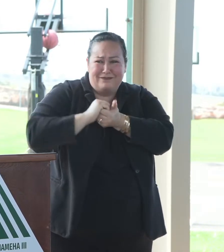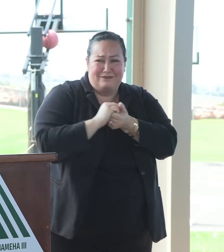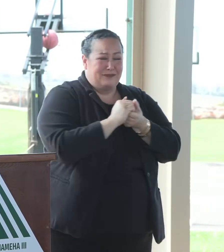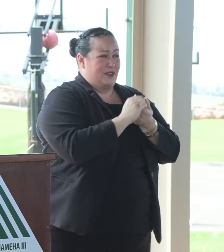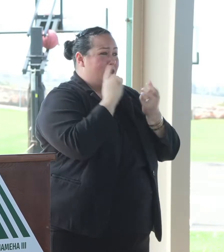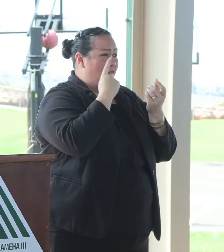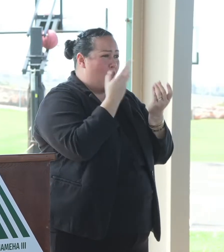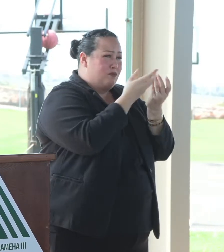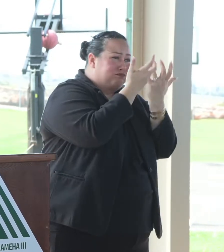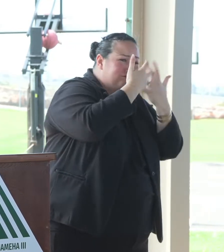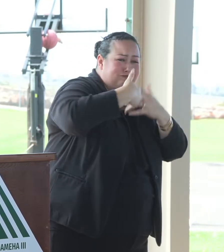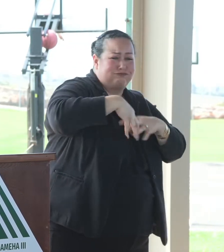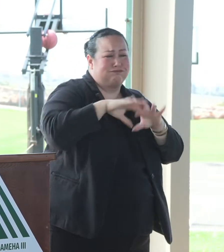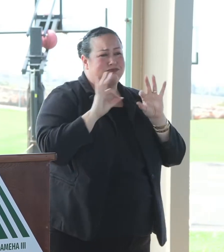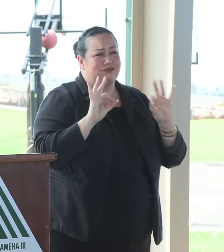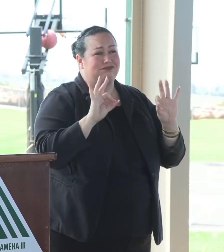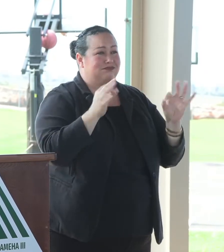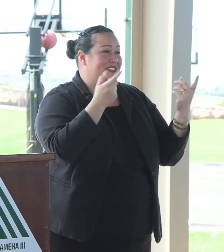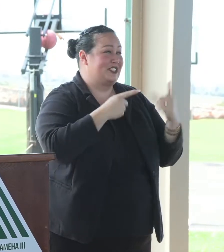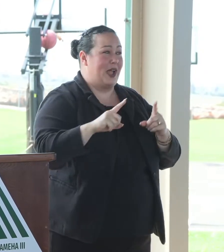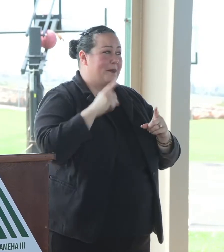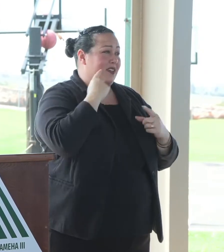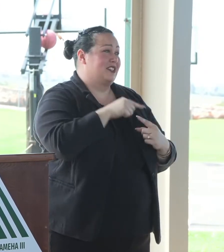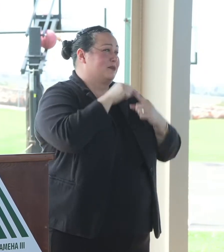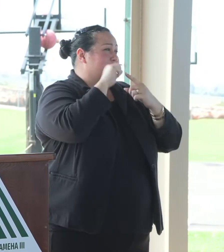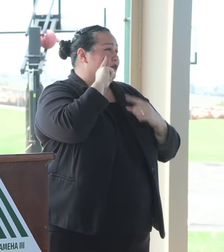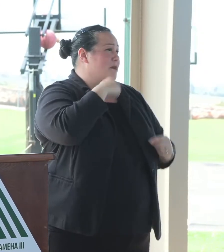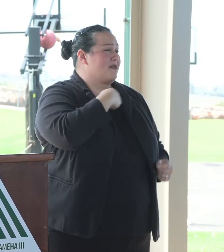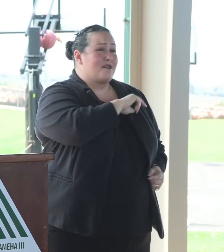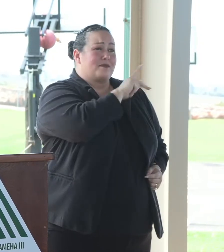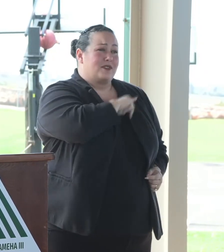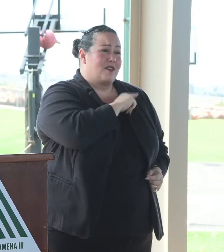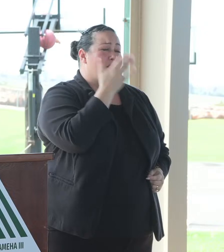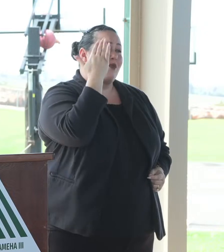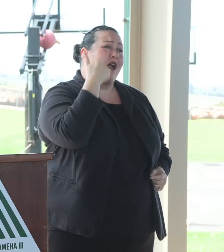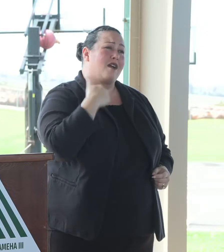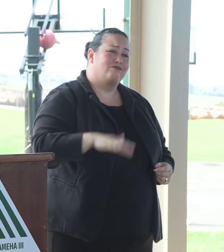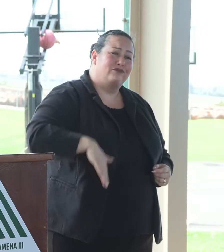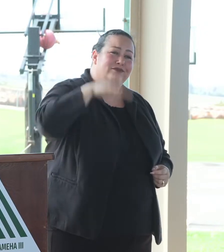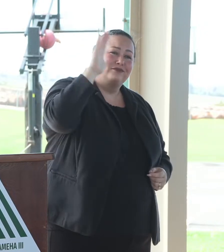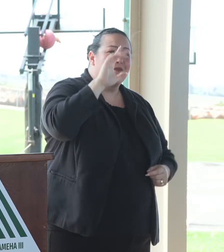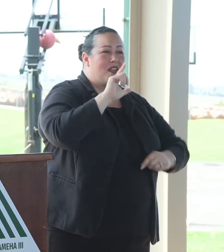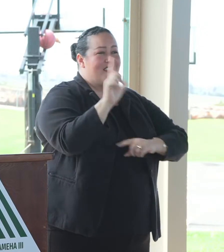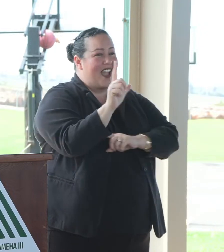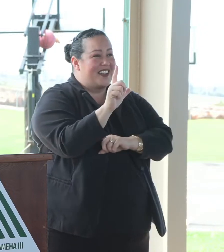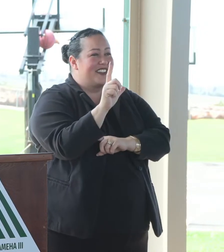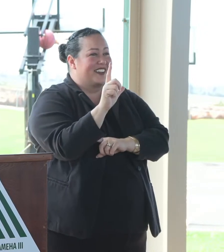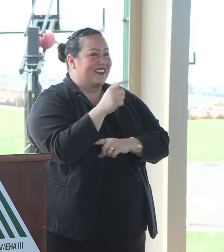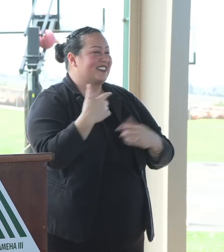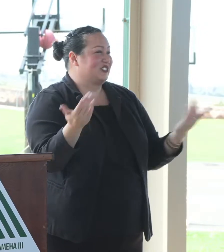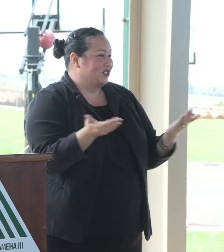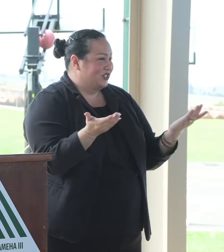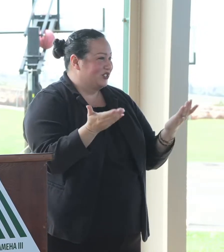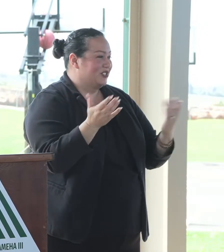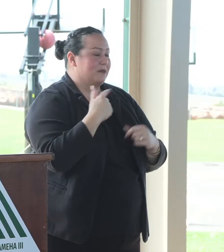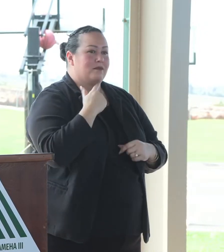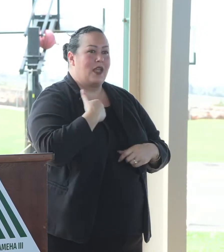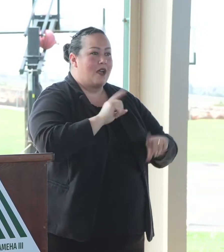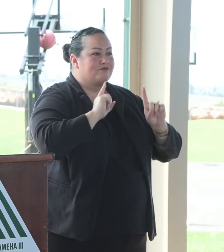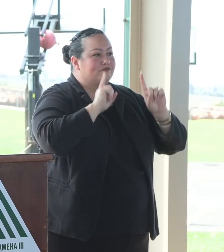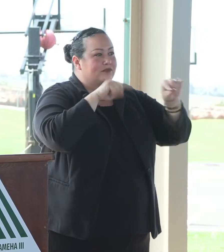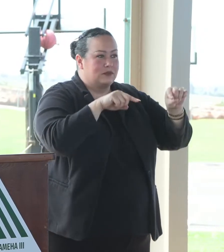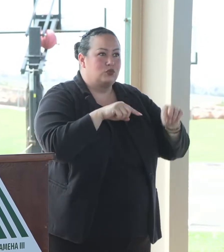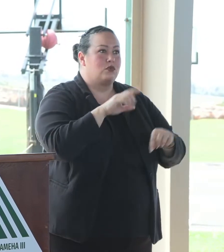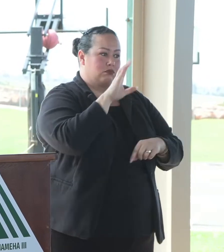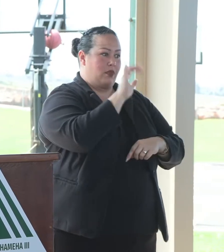happen. It's also special for me on a personal level, having grown up in Lahaina in my early years. I attended the